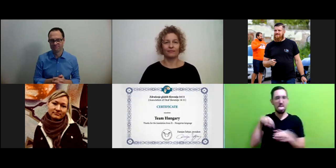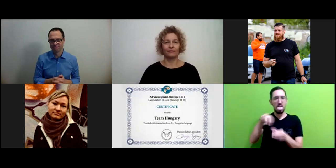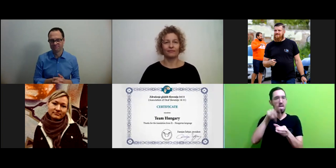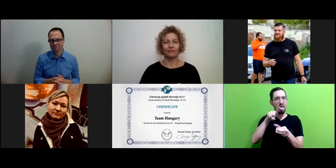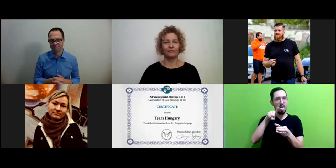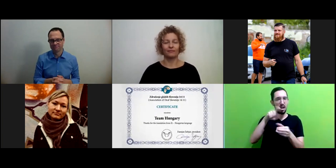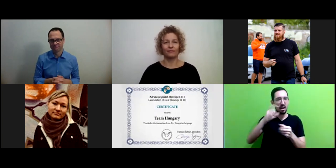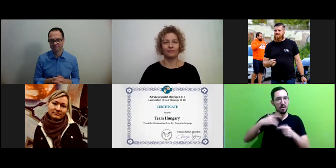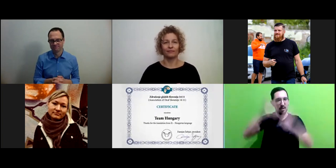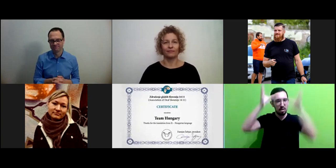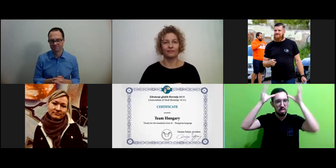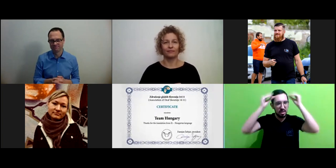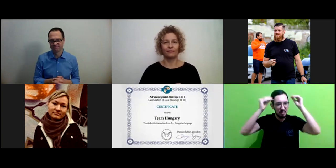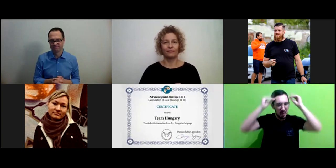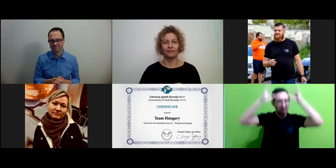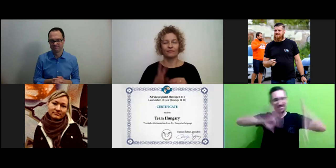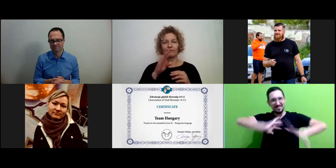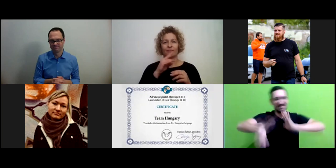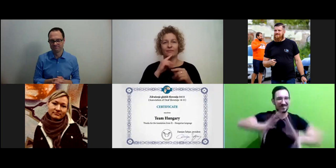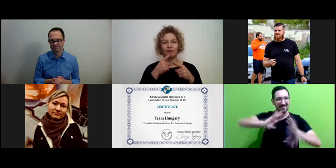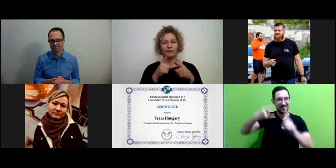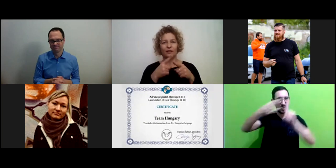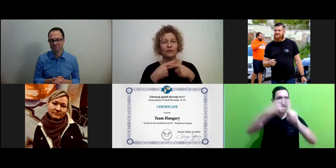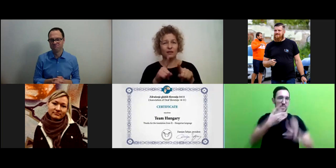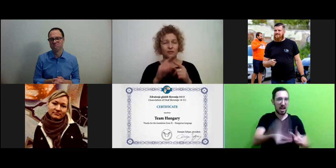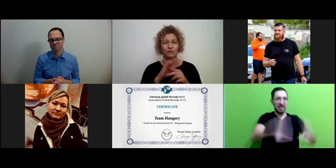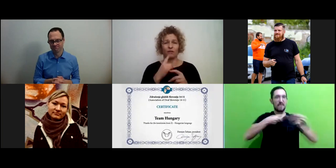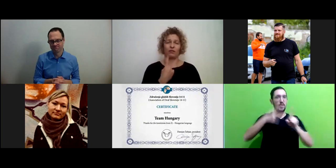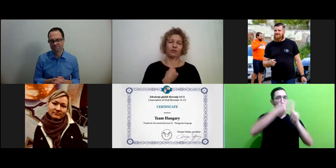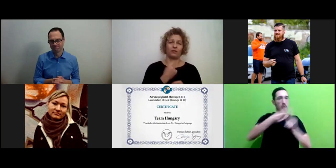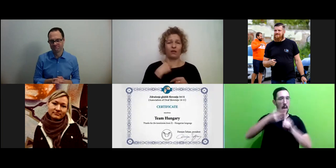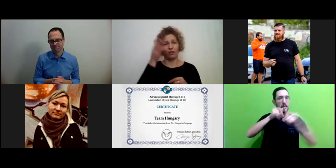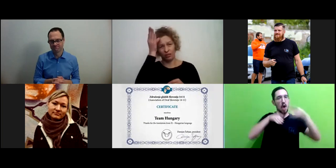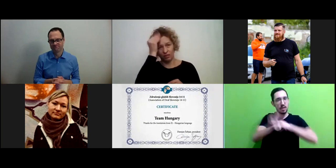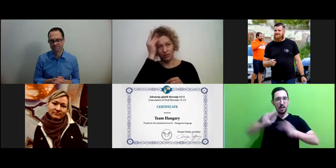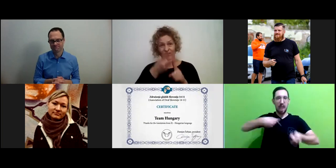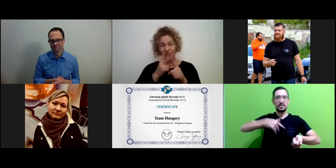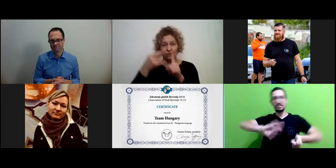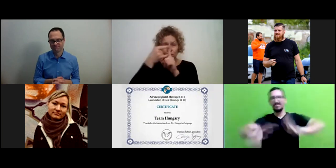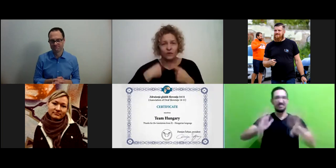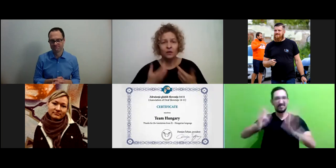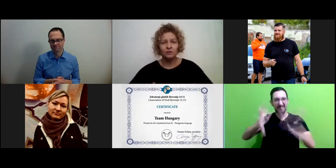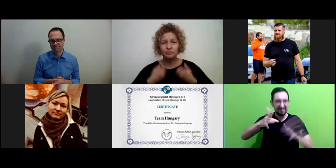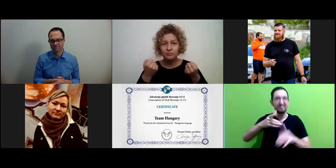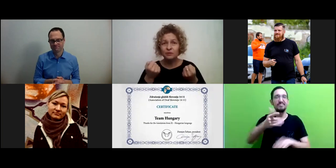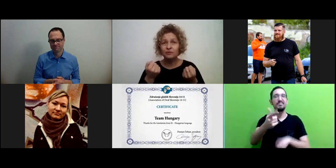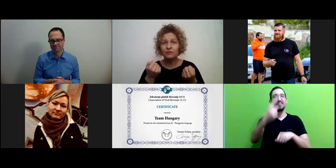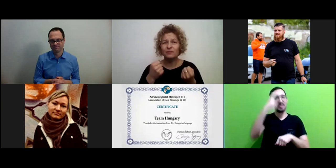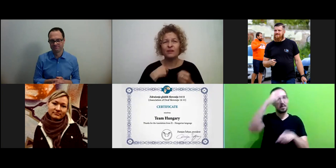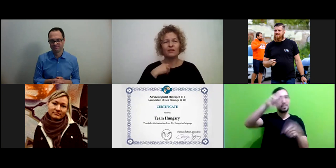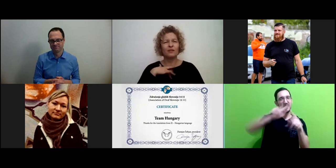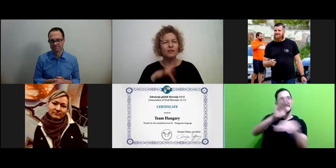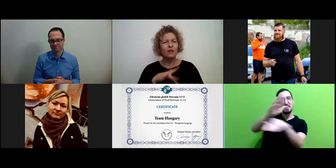even during these corona times, making sure that we don't stay bored and losing our minds, that you've given